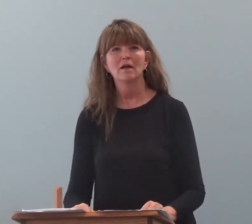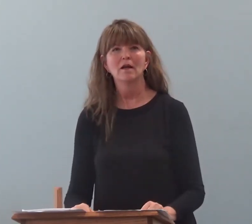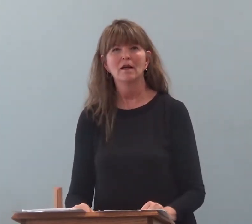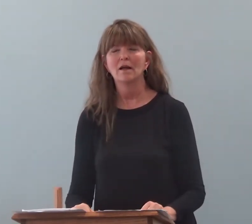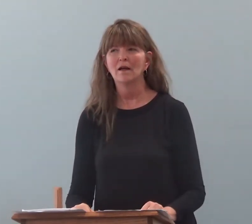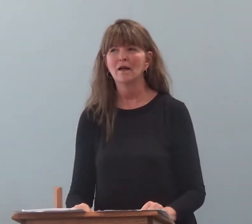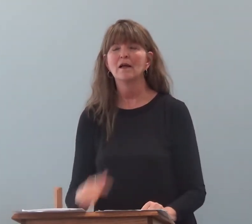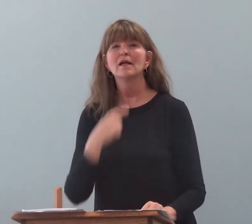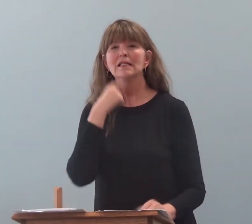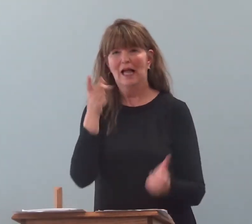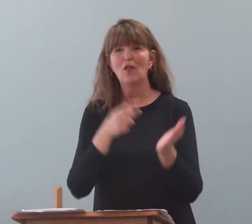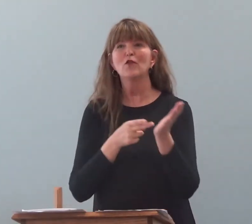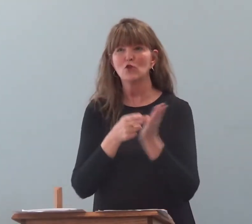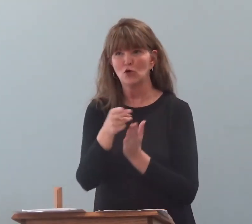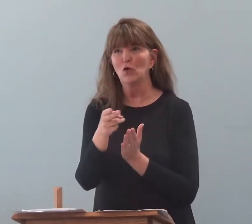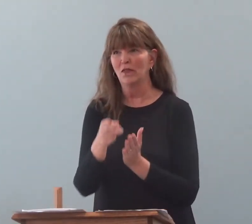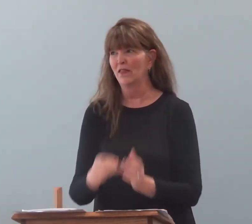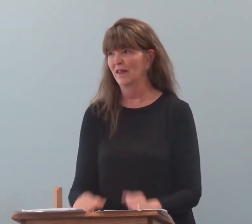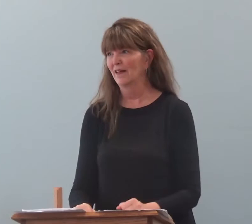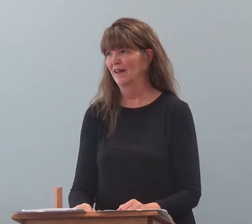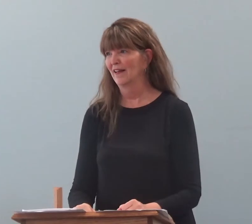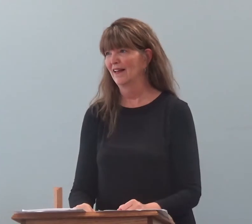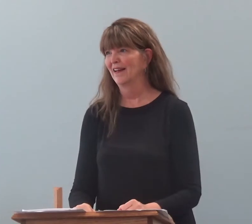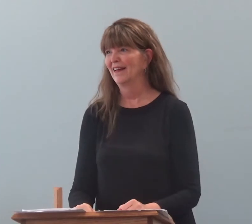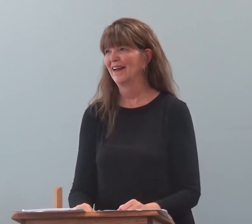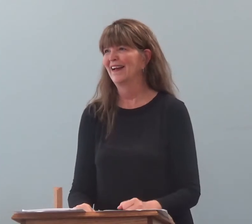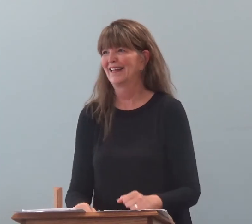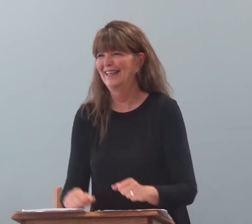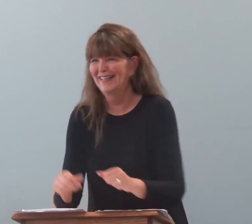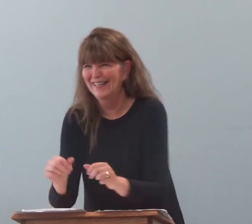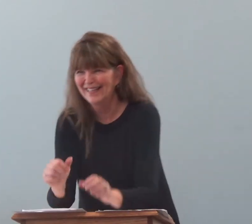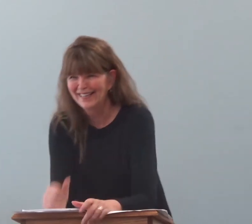How many of y'all tell your partners that they're beautiful? Tell me the truth.